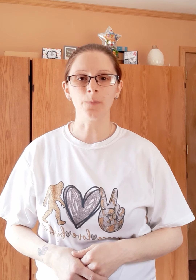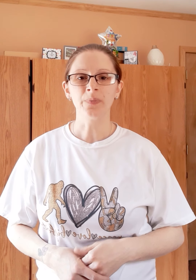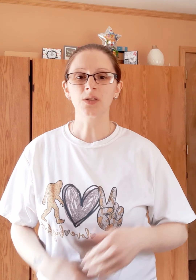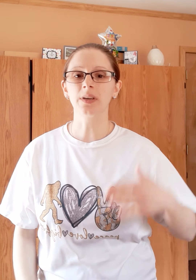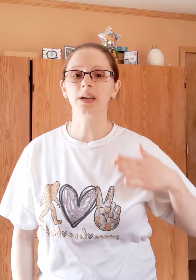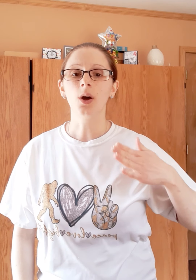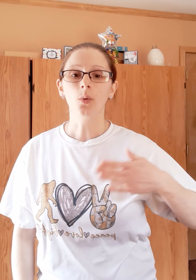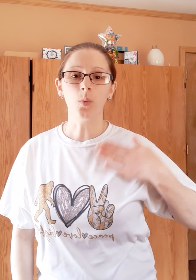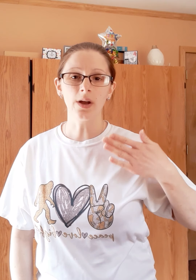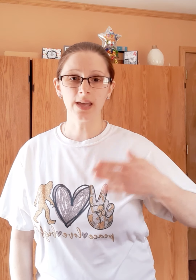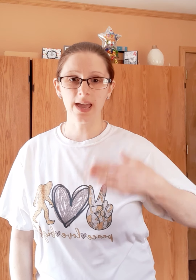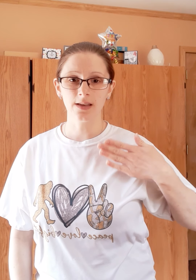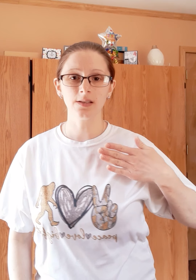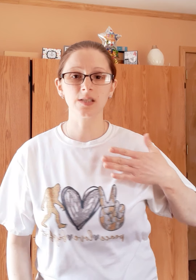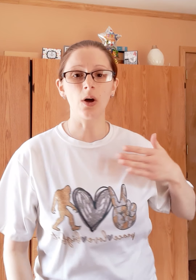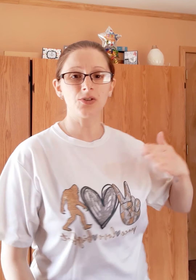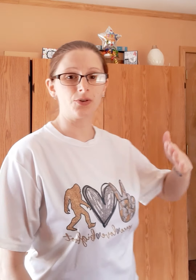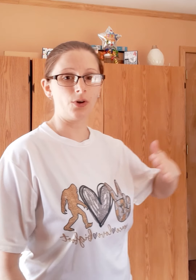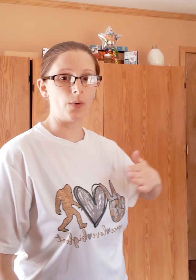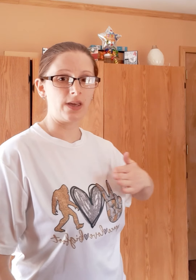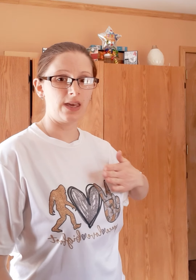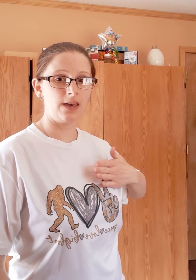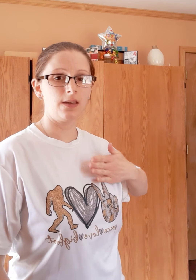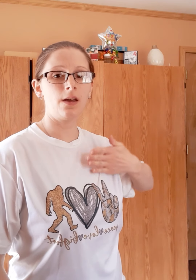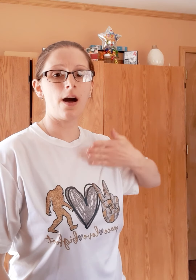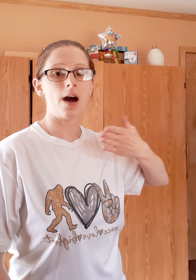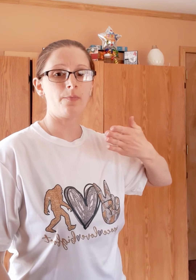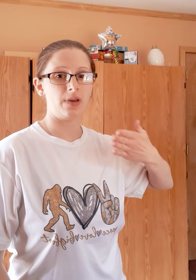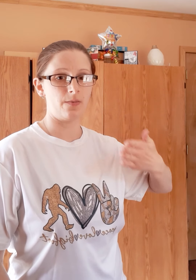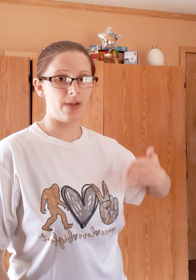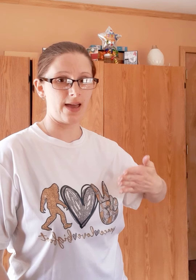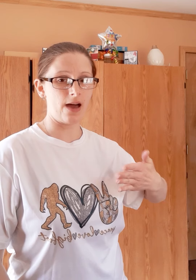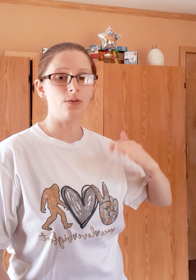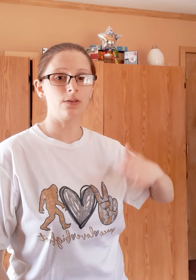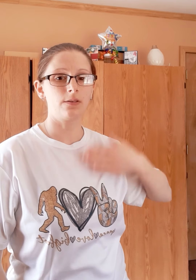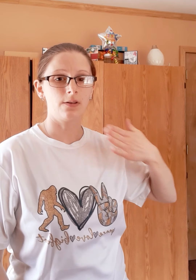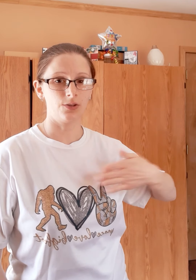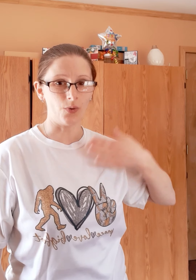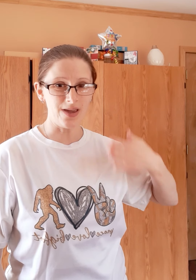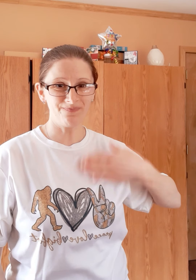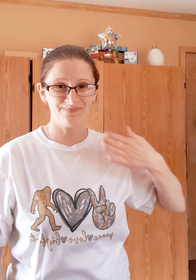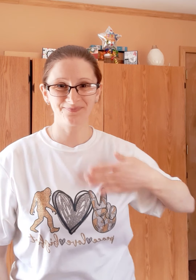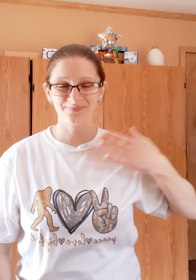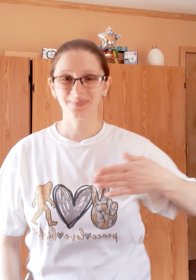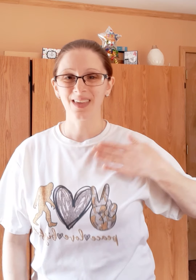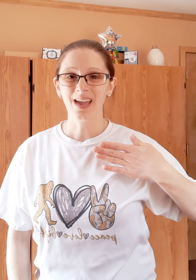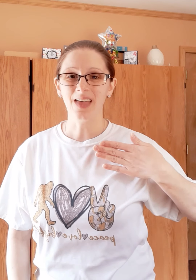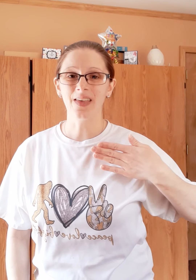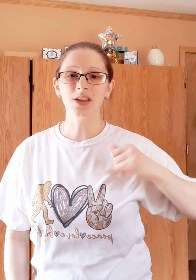So again, one hand, small circle going in, up, and back out, joy. And then I do a